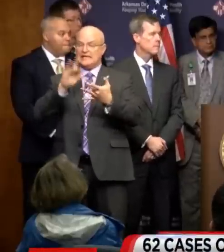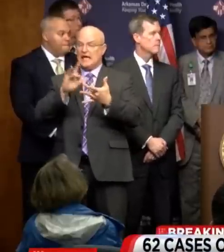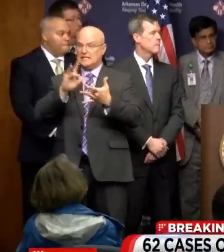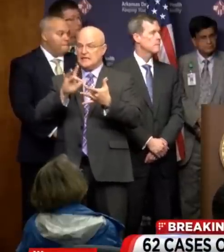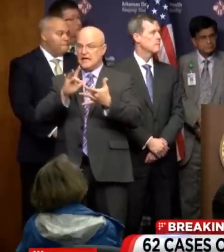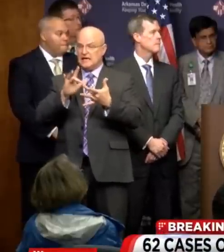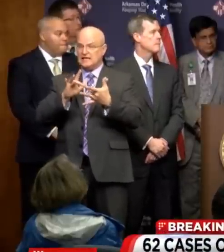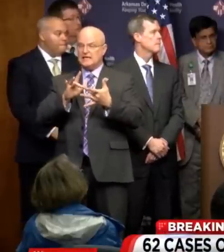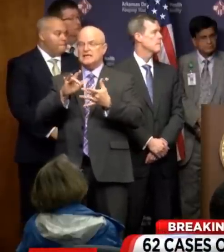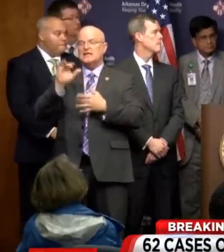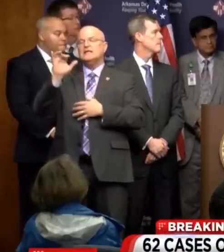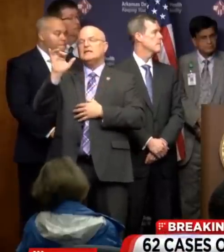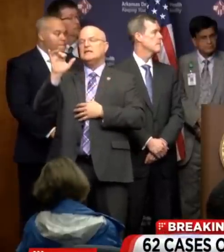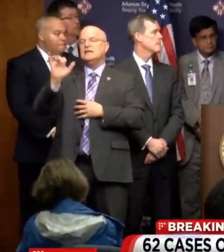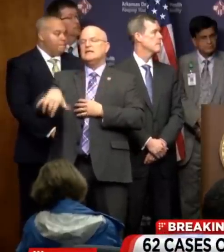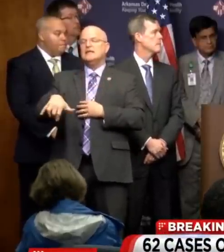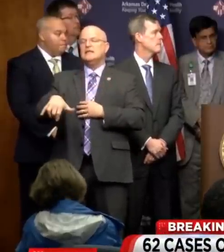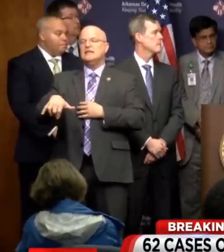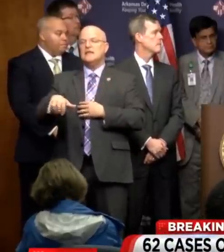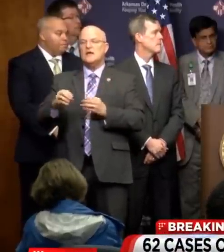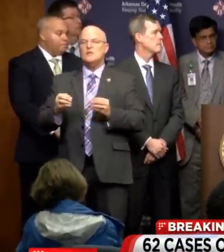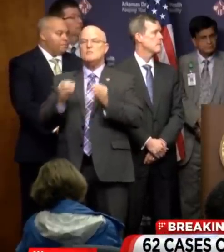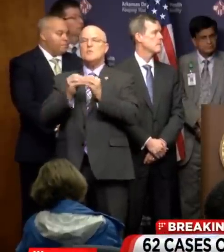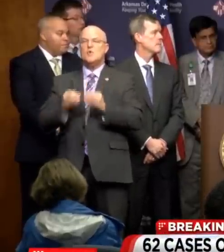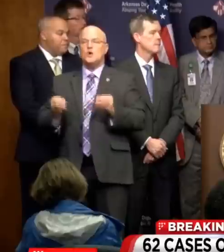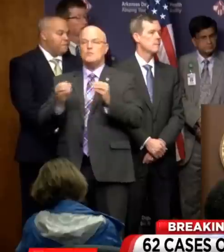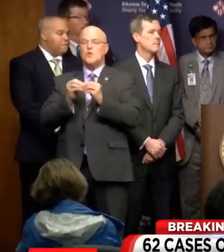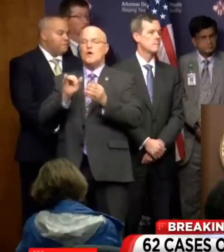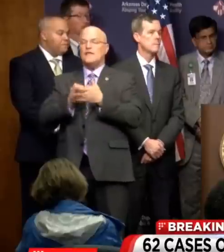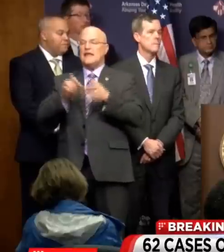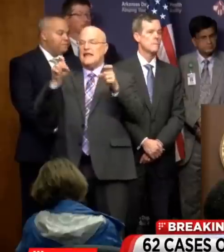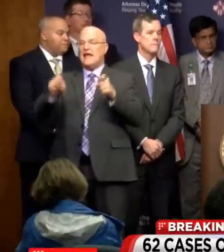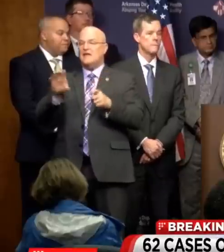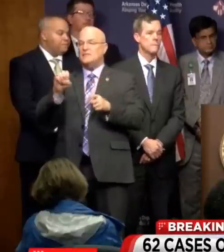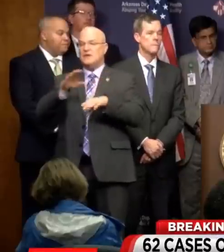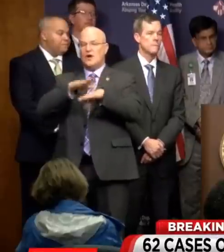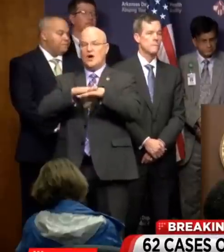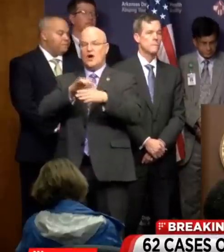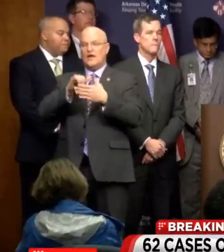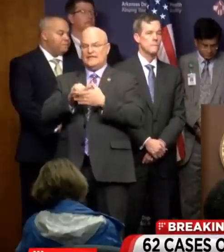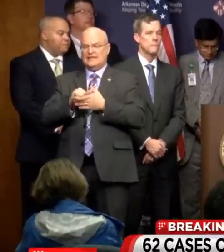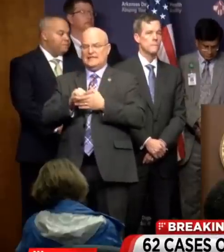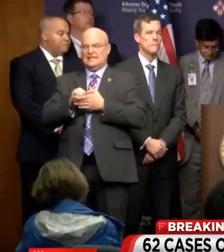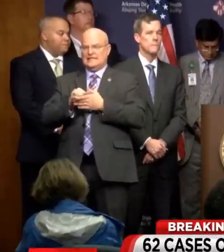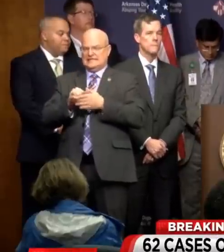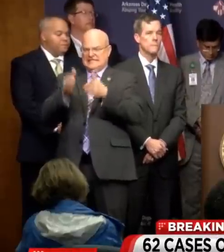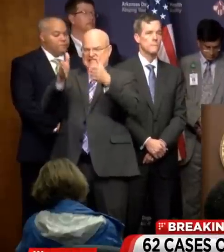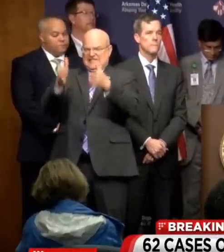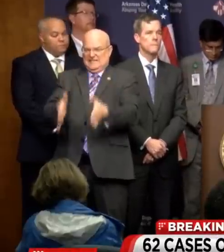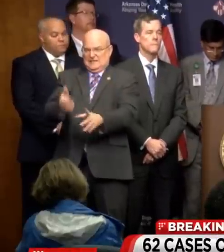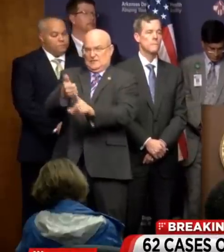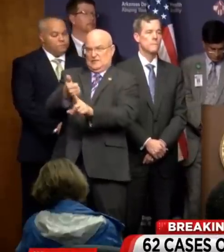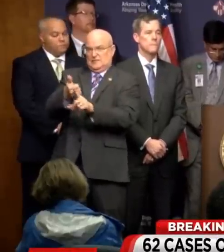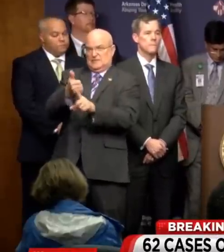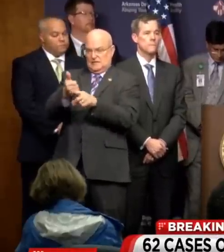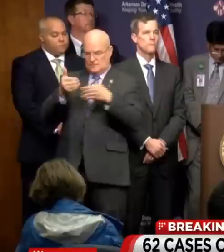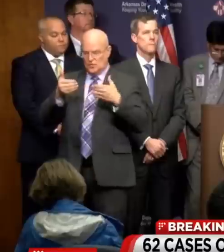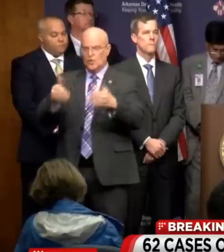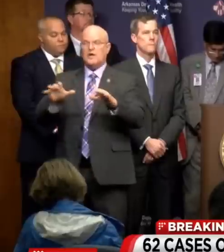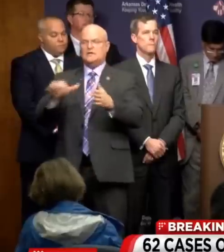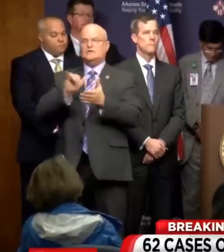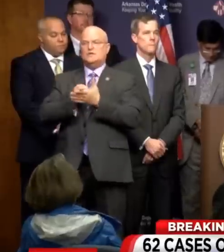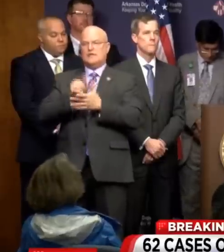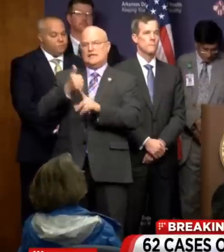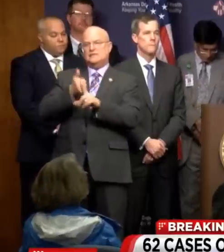contact, though more and more of that is going to have to be on the initiative of the individuals to go ahead and do